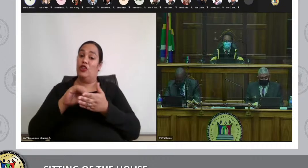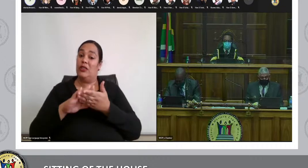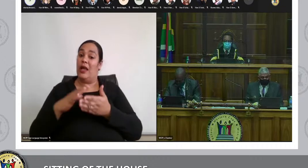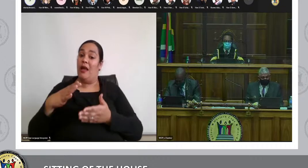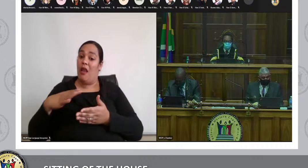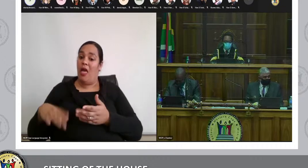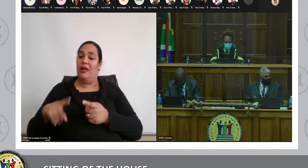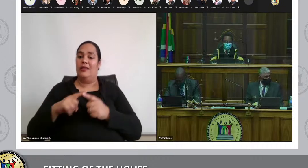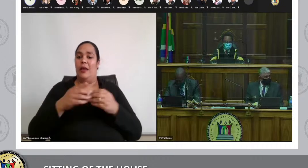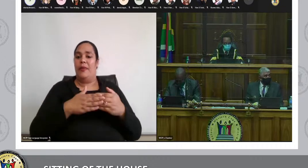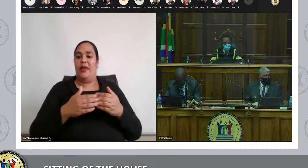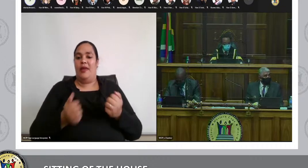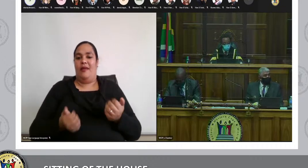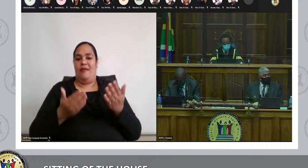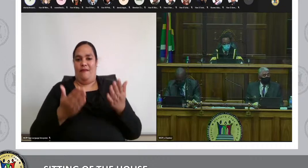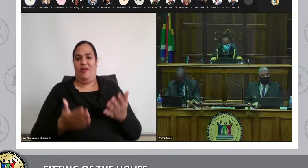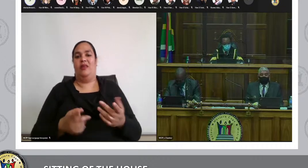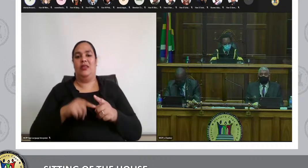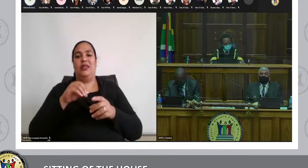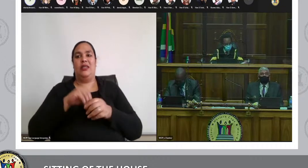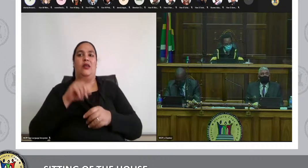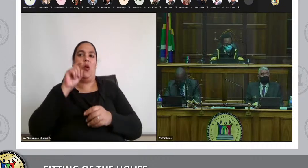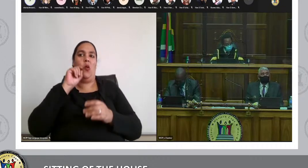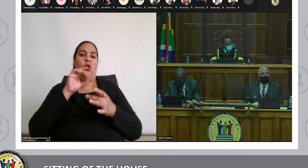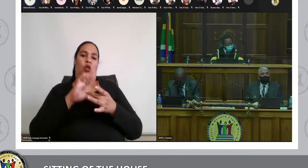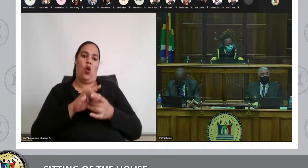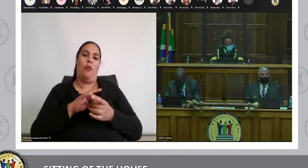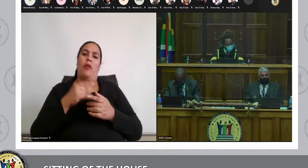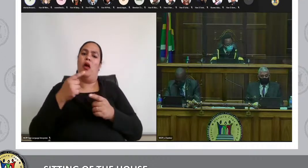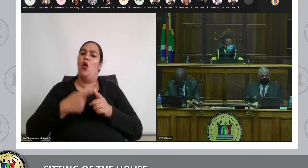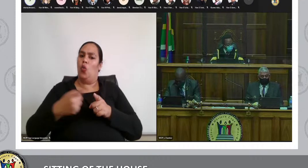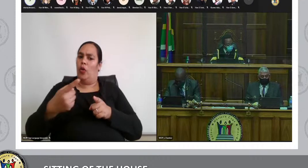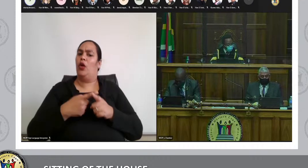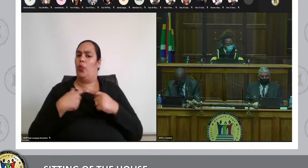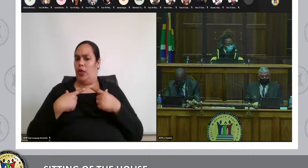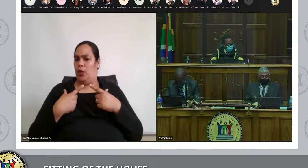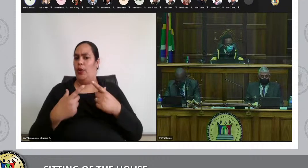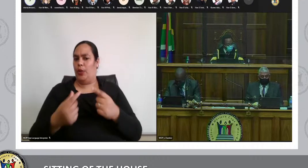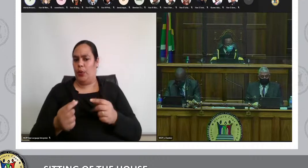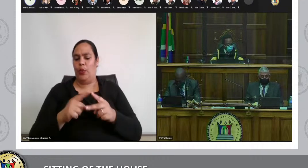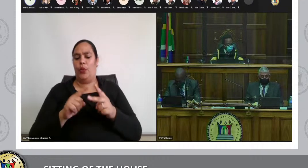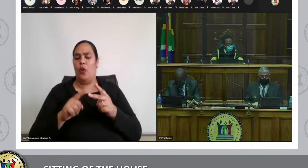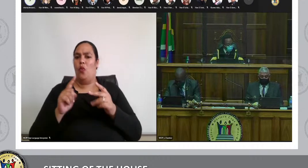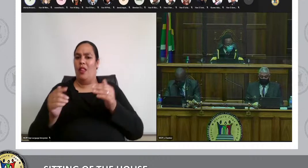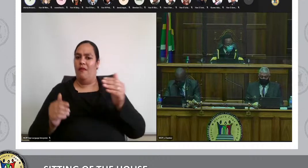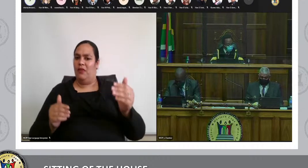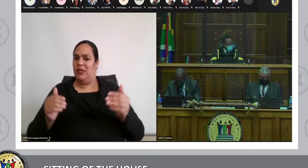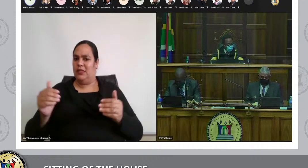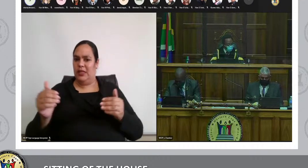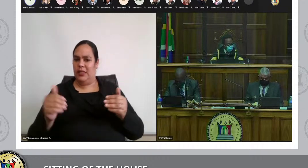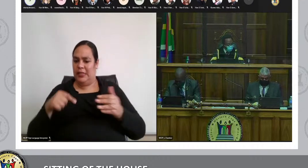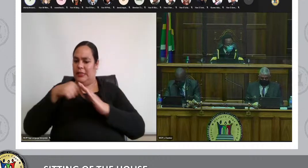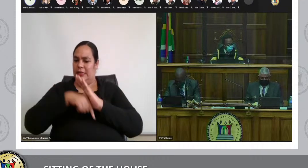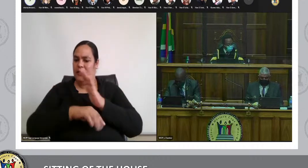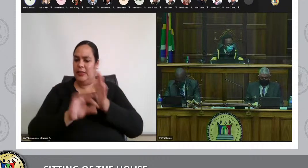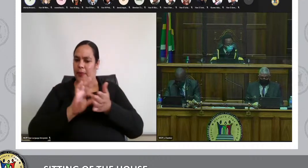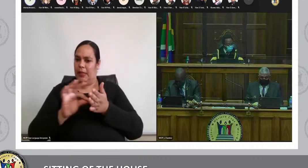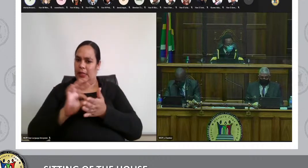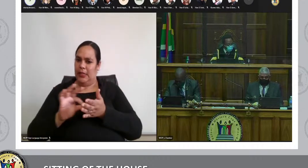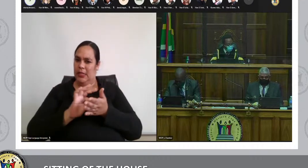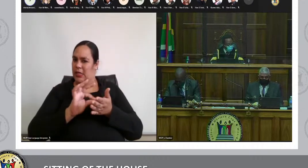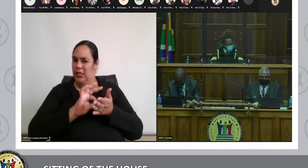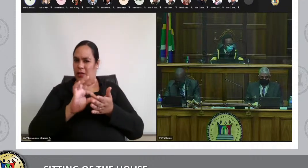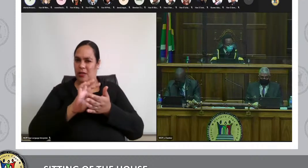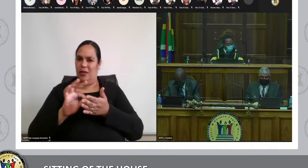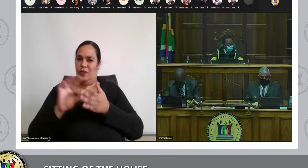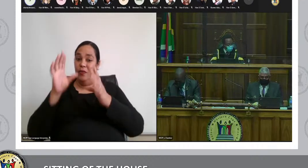client and caregivers in old age homes on a weekly basis. We will facilitate the deep cleaning of old age homes with